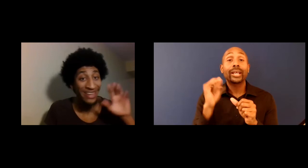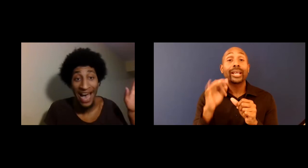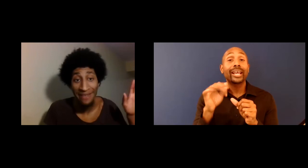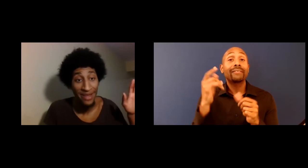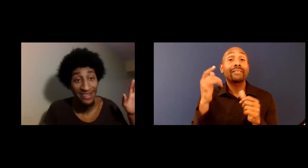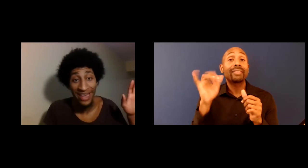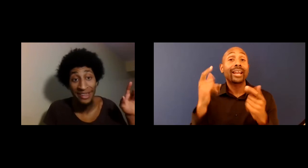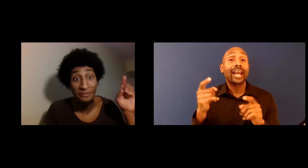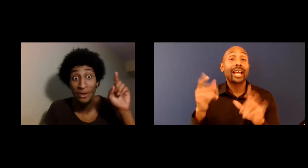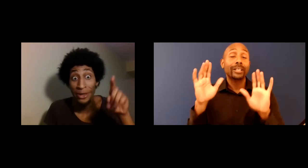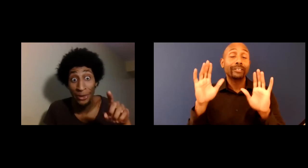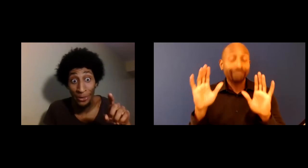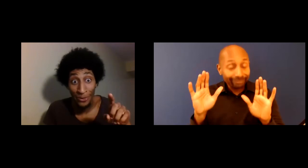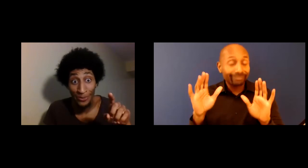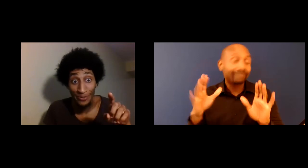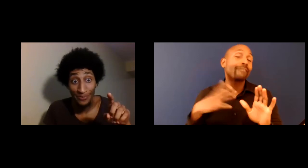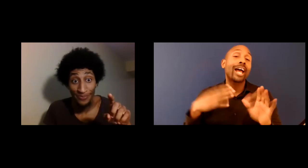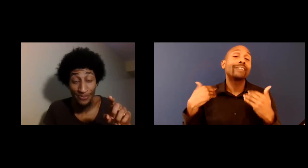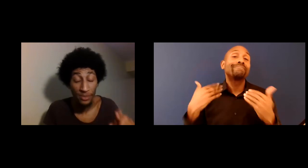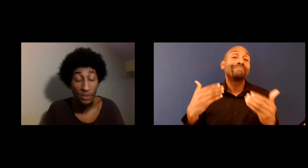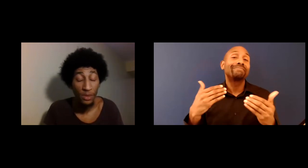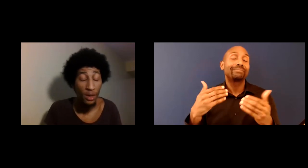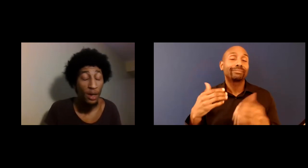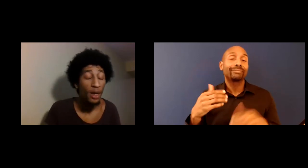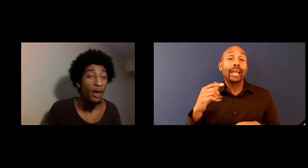This is a guided meditation for you.